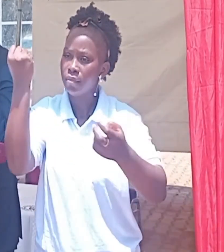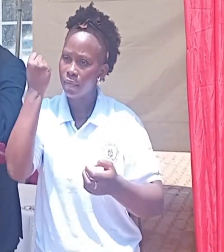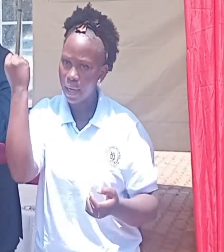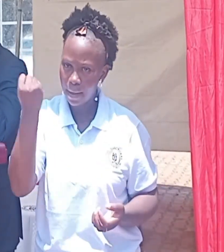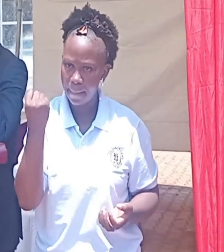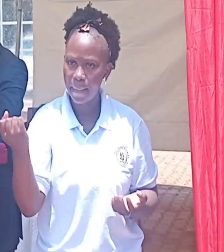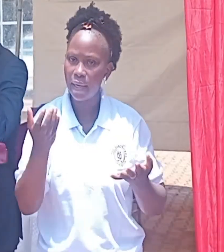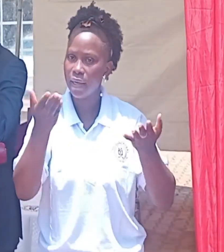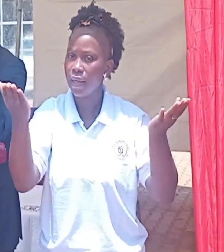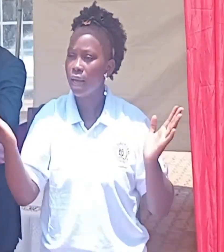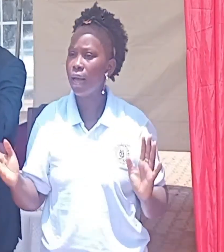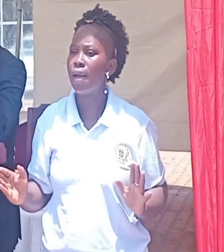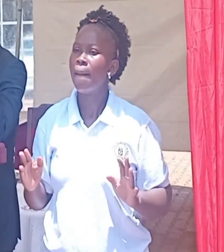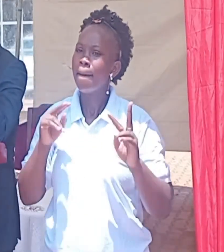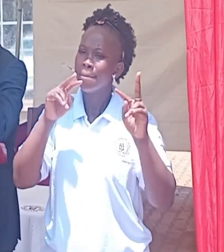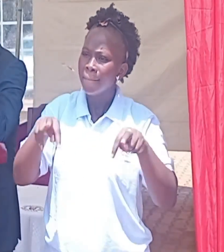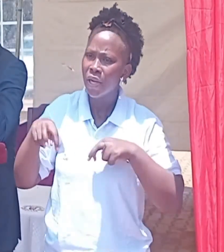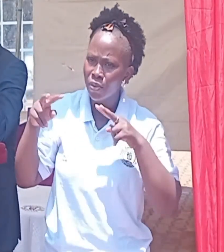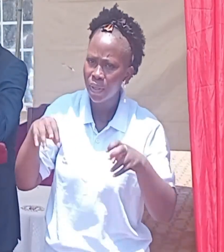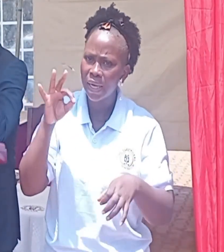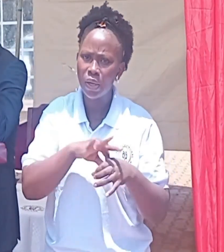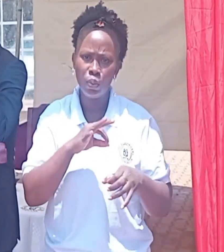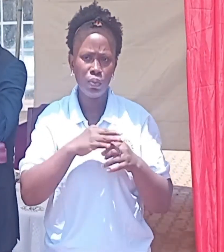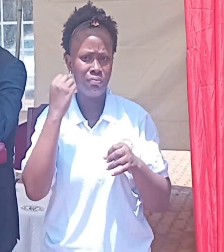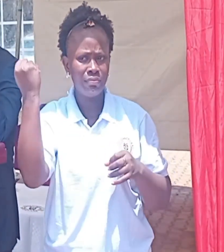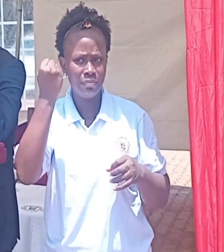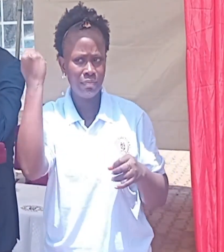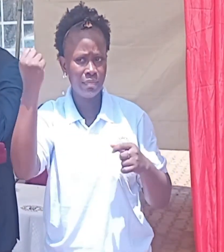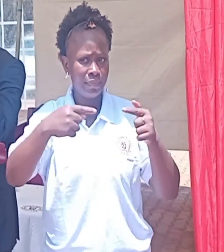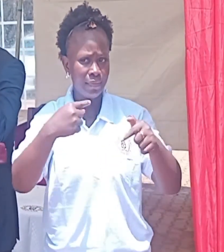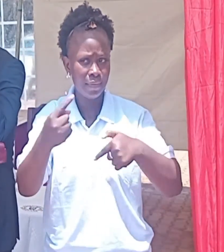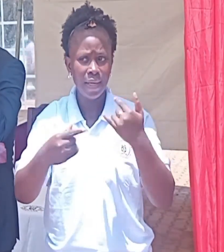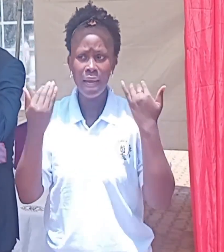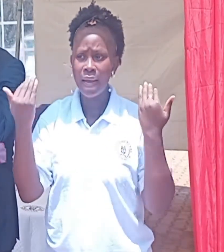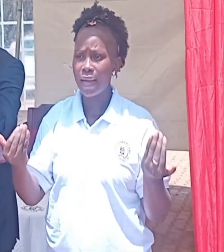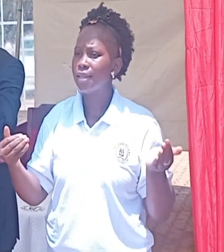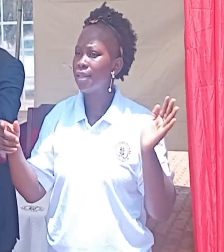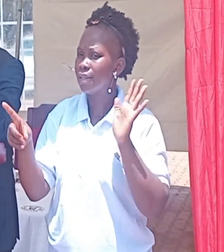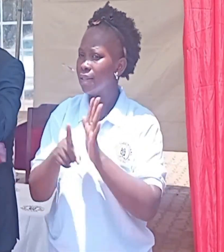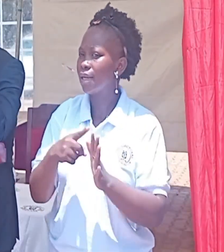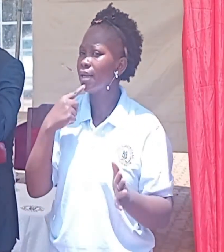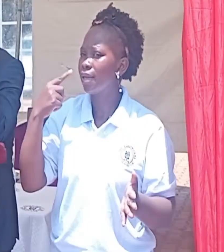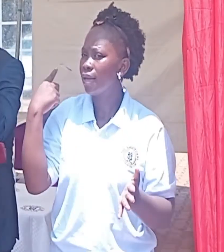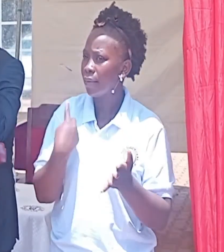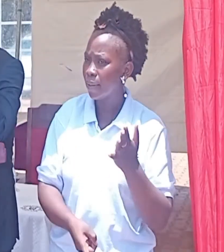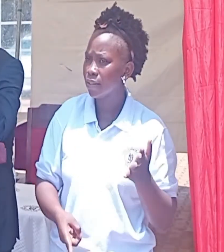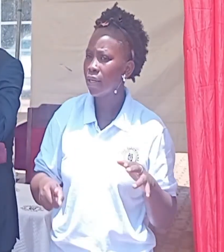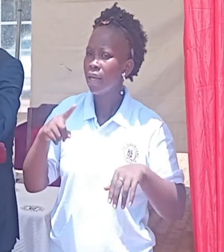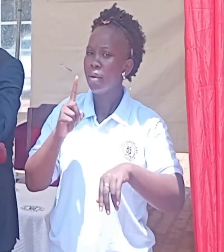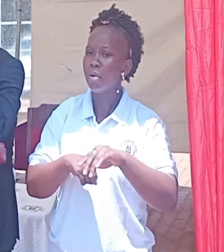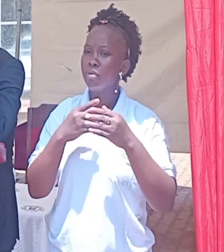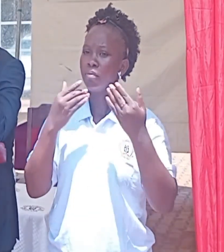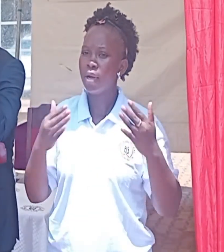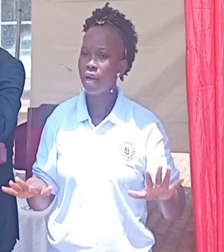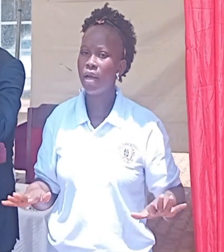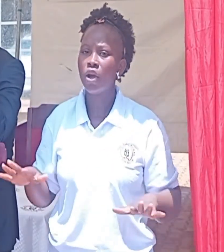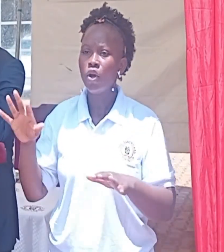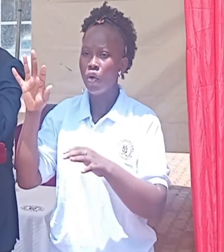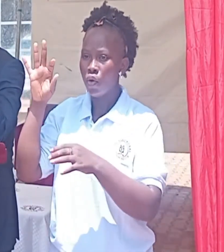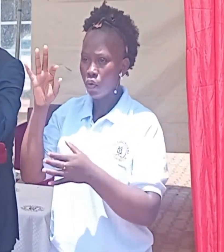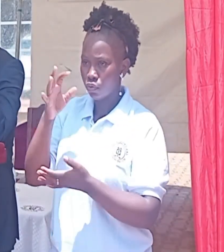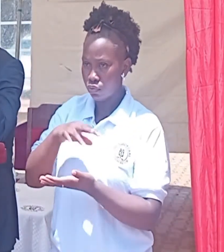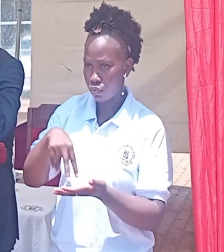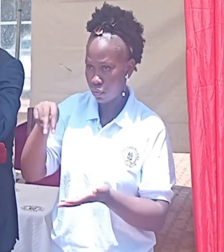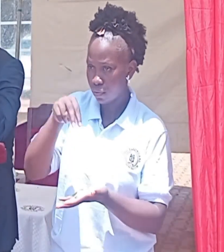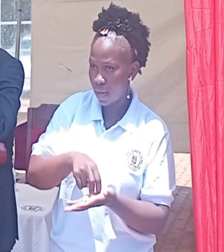eggwanga bawunja akalulu. Kati etteeka ligamba nti bwe tumala okusunsulamu abagenda kwesimba